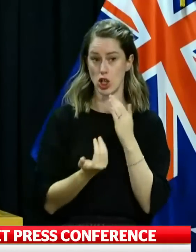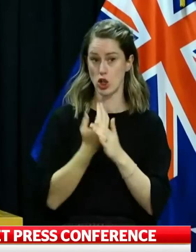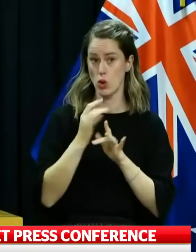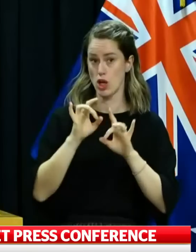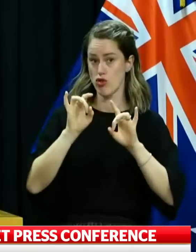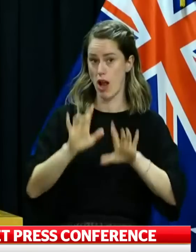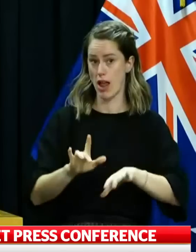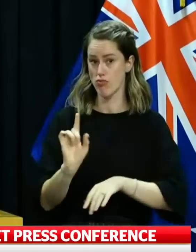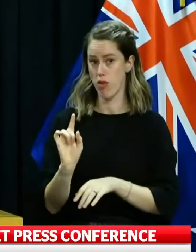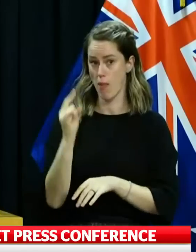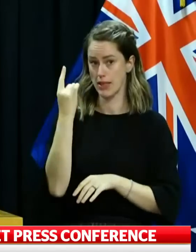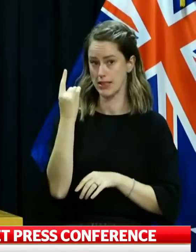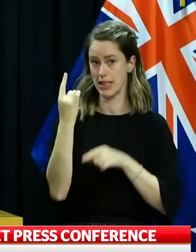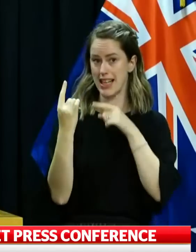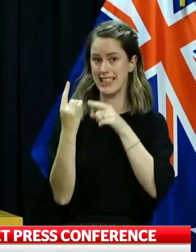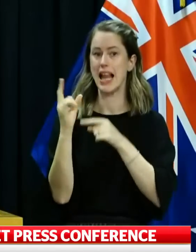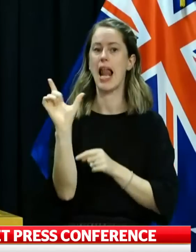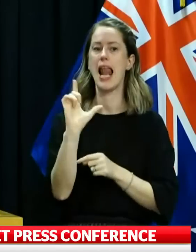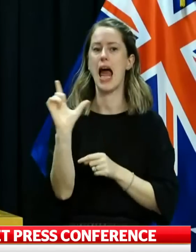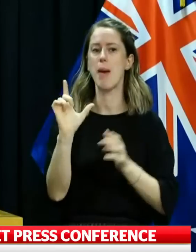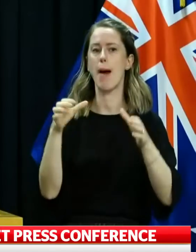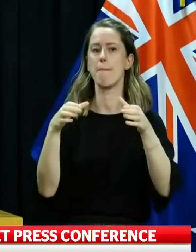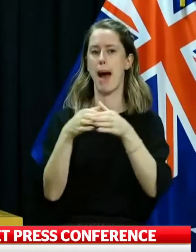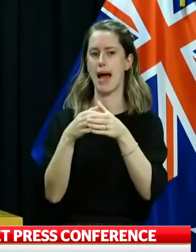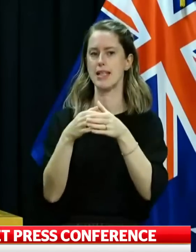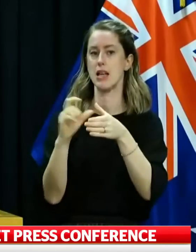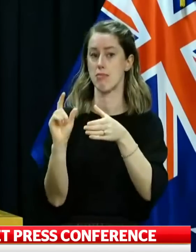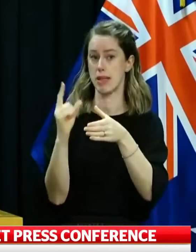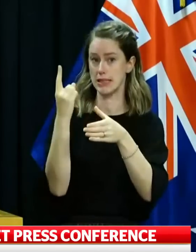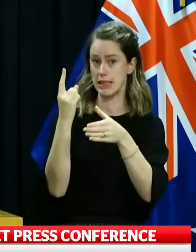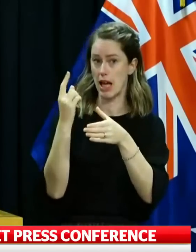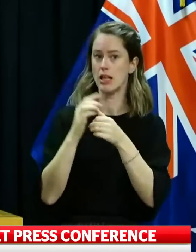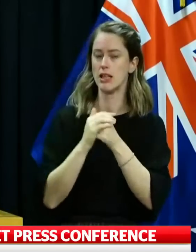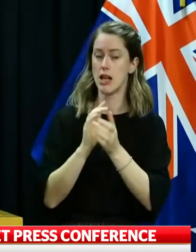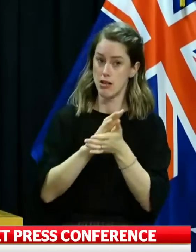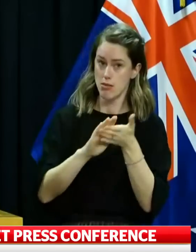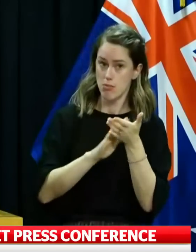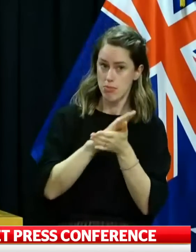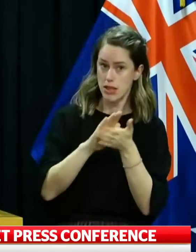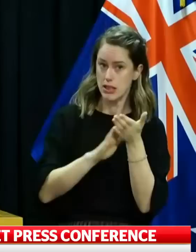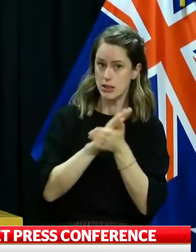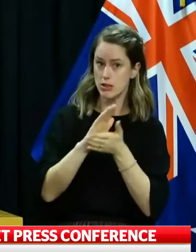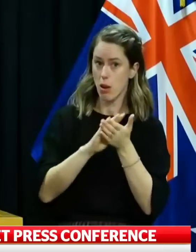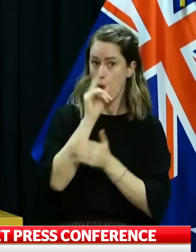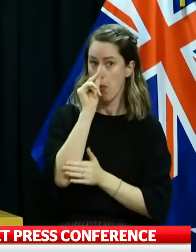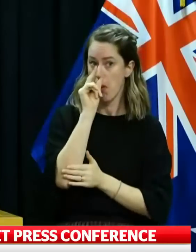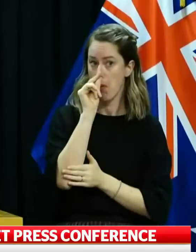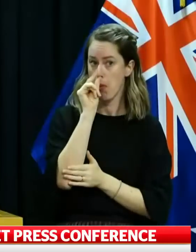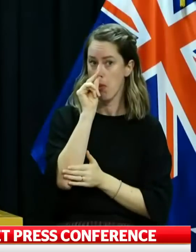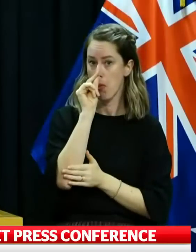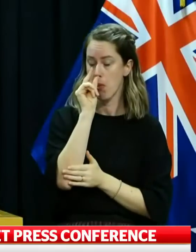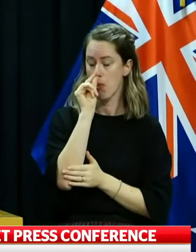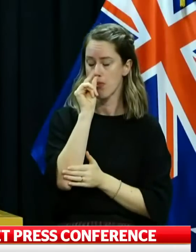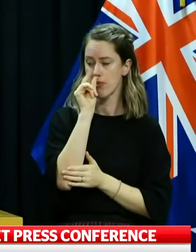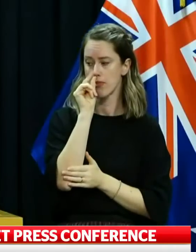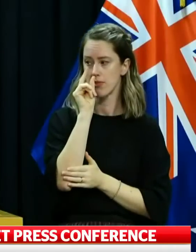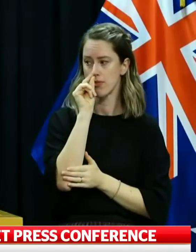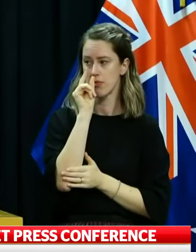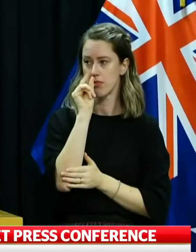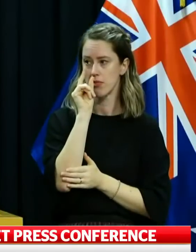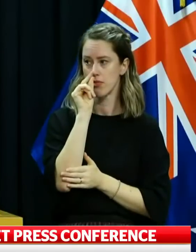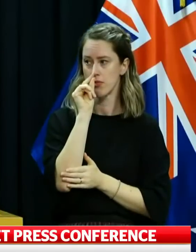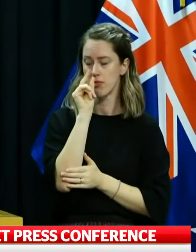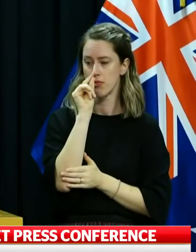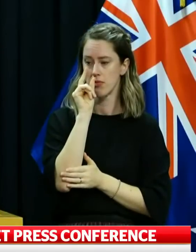Prime Minister is a Labour Party Prime Minister, that you'll be able to have, maybe he'll be able to give a little bit more